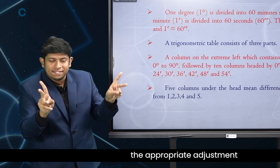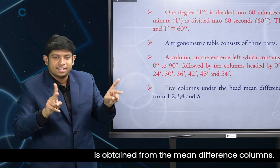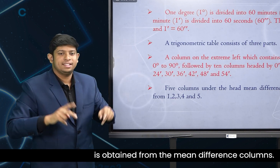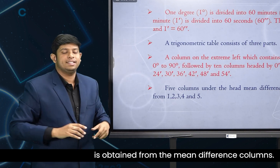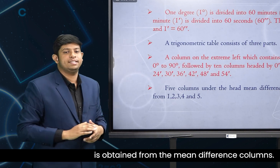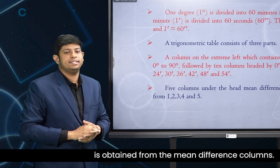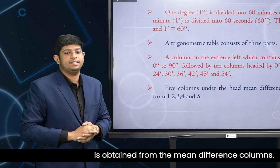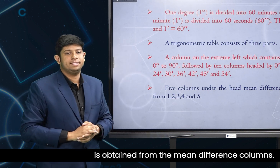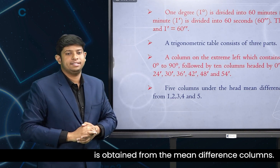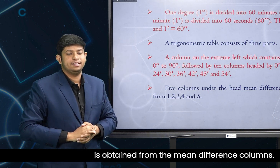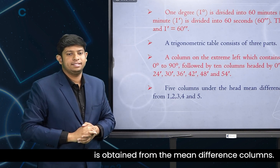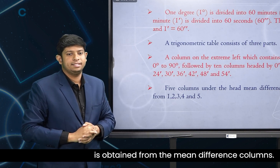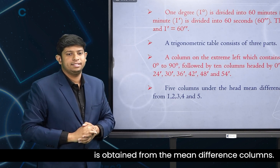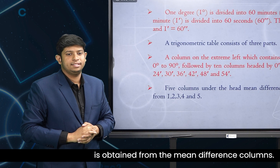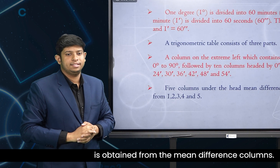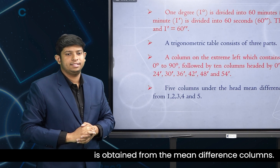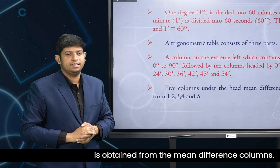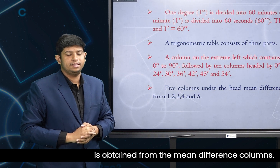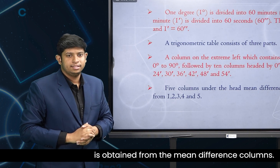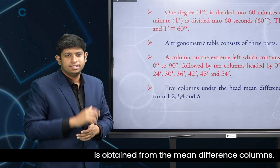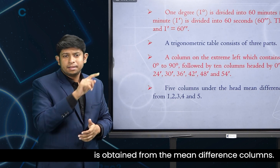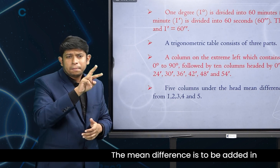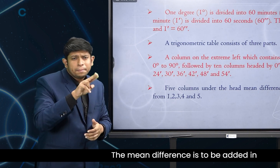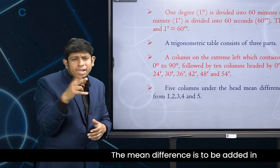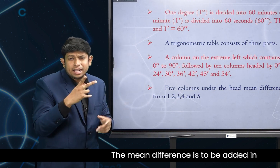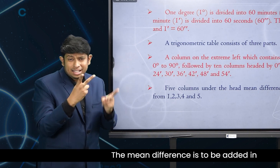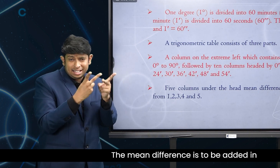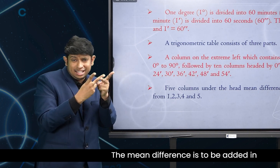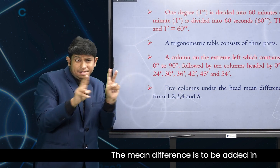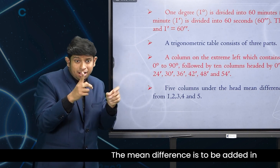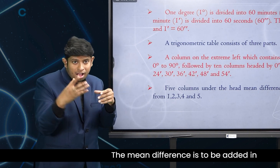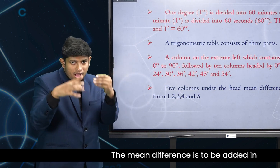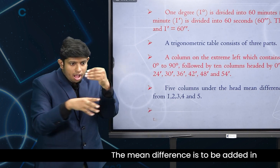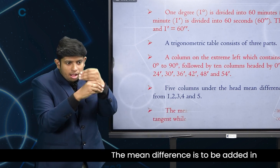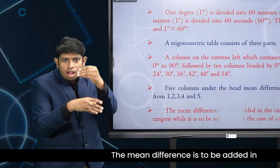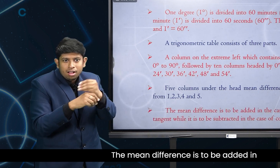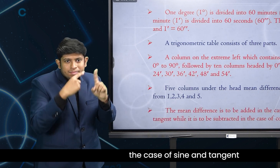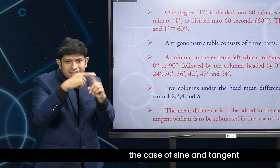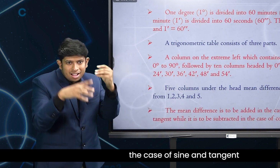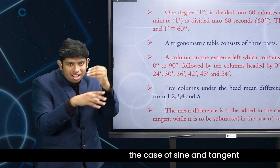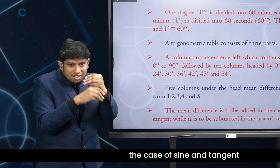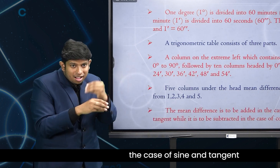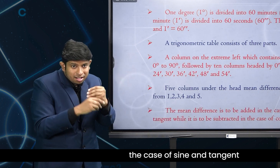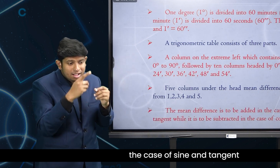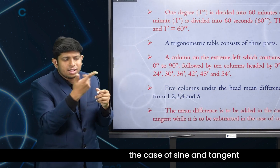is obtained from the mean difference columns. The mean difference is to be added in the case of sine and